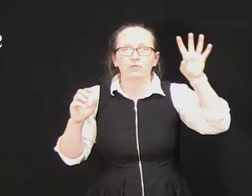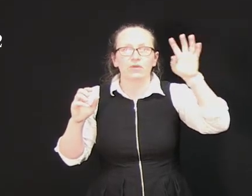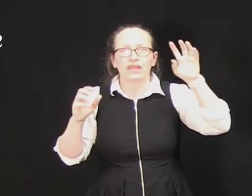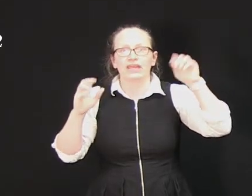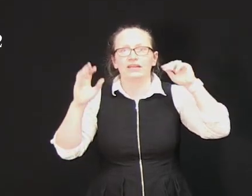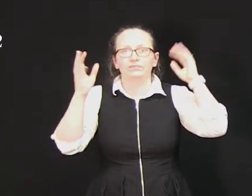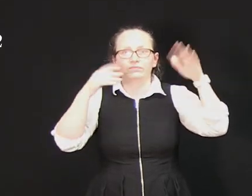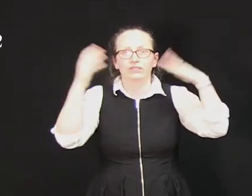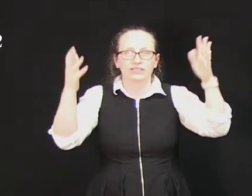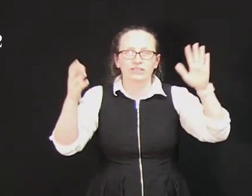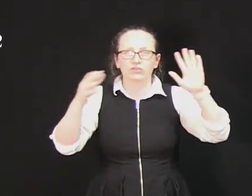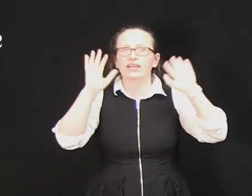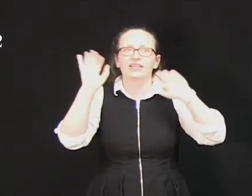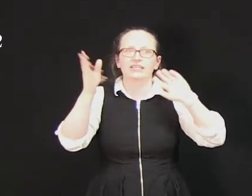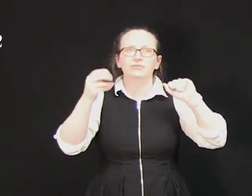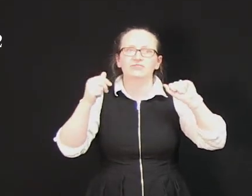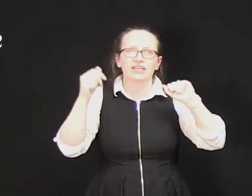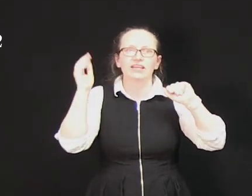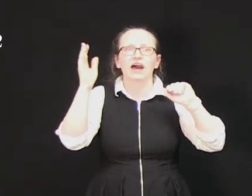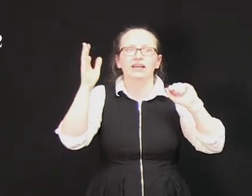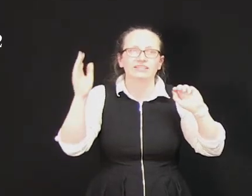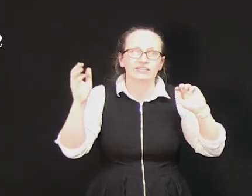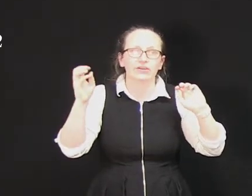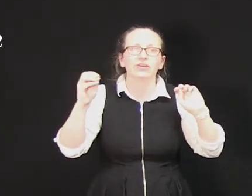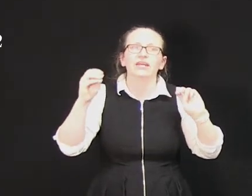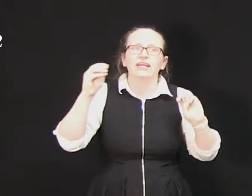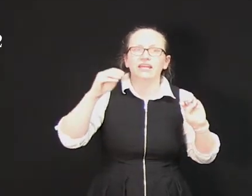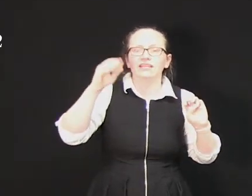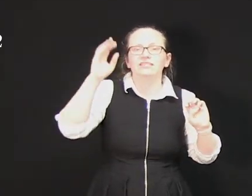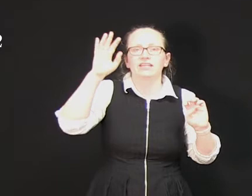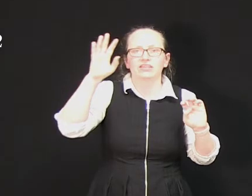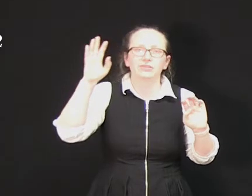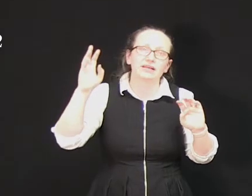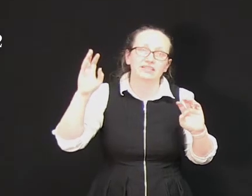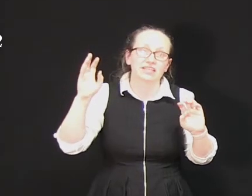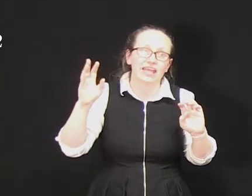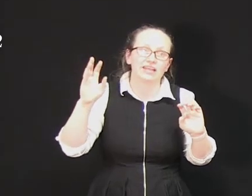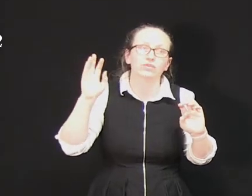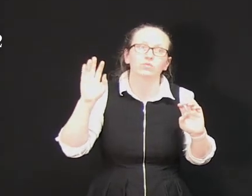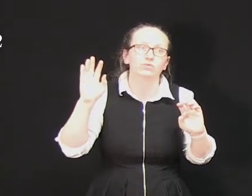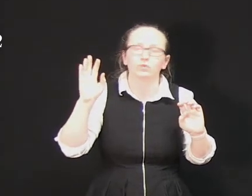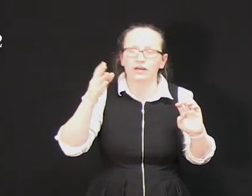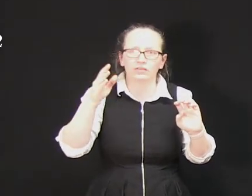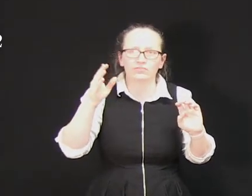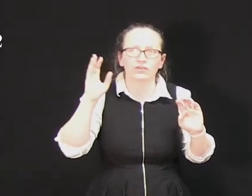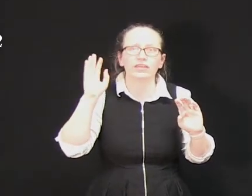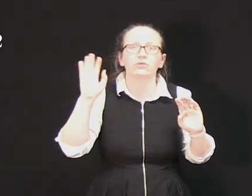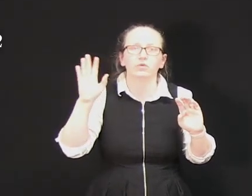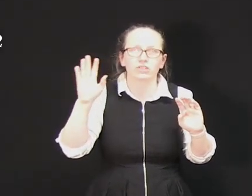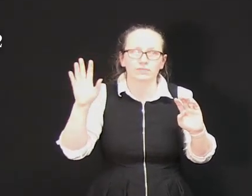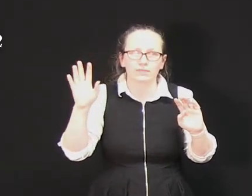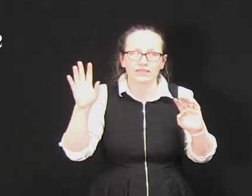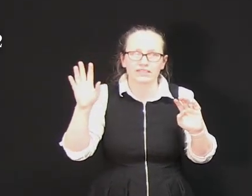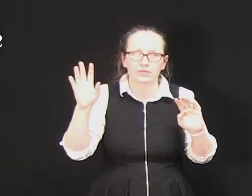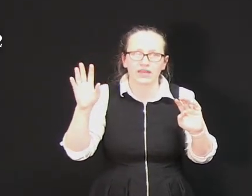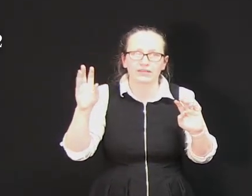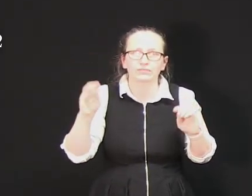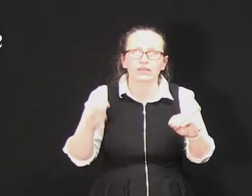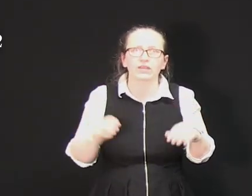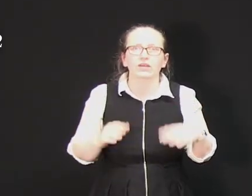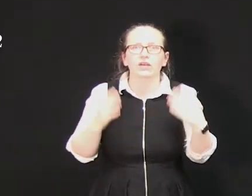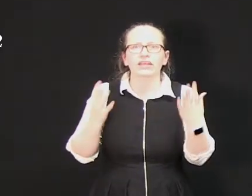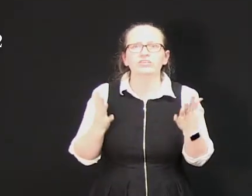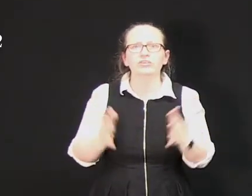sound that we're considering, and as we've said, I0 is 10 to the minus 10, 12, sorry, watts per meter